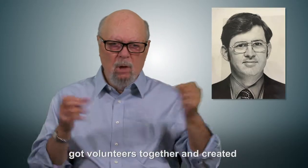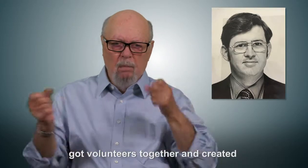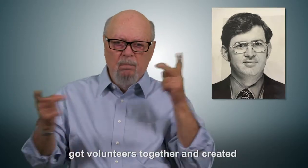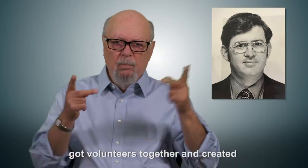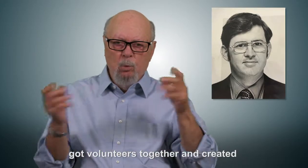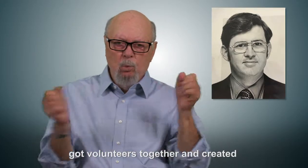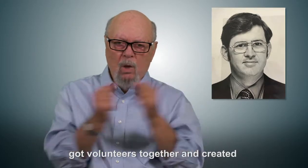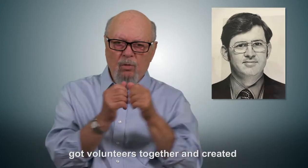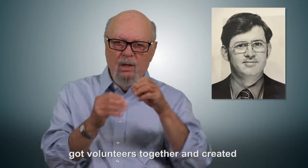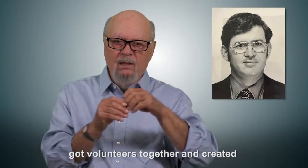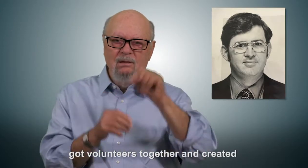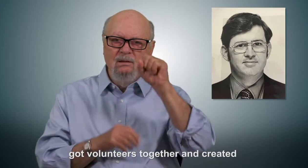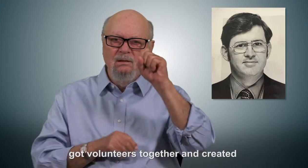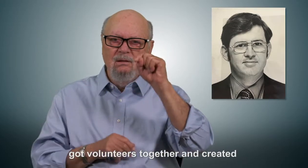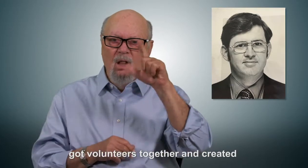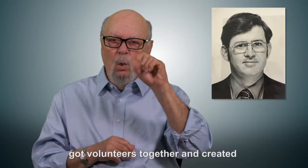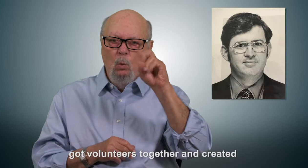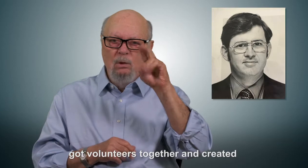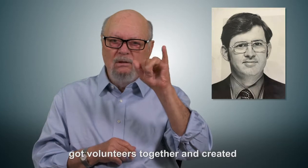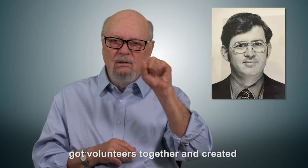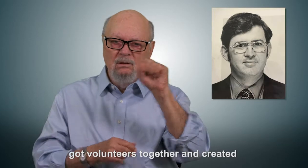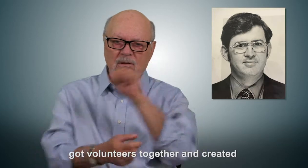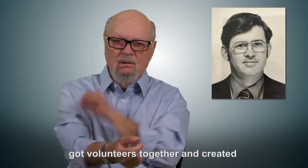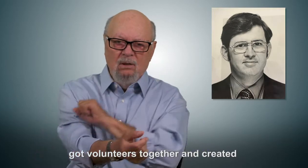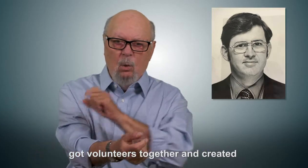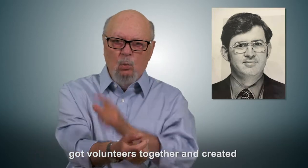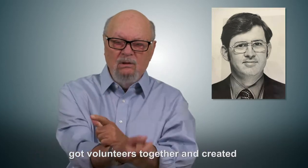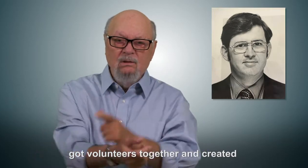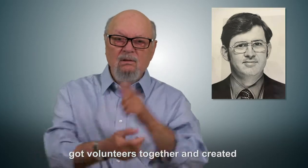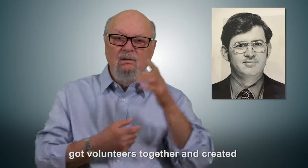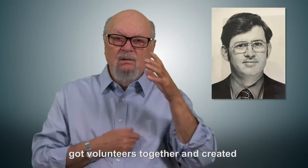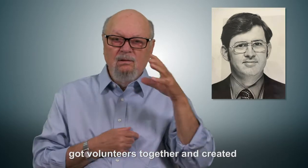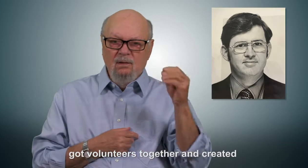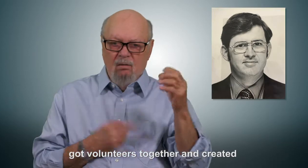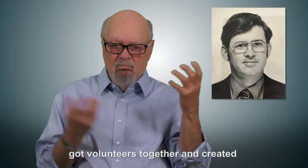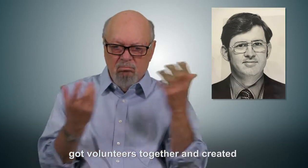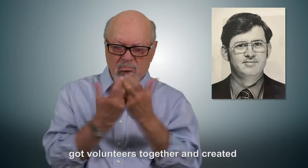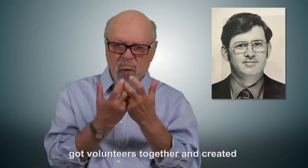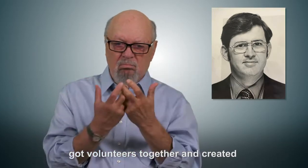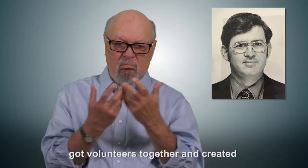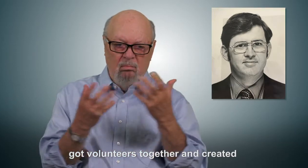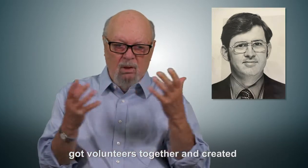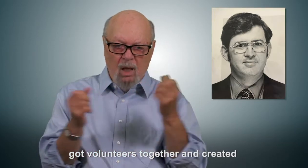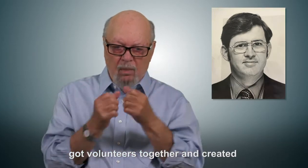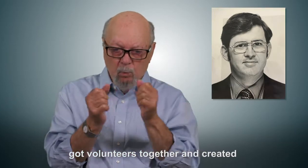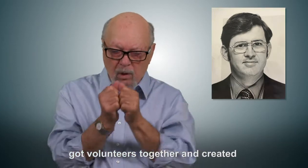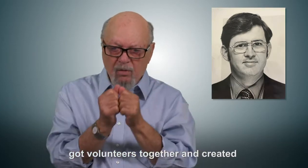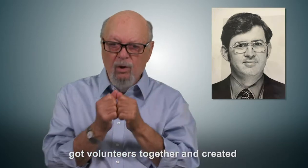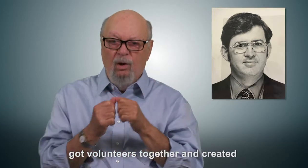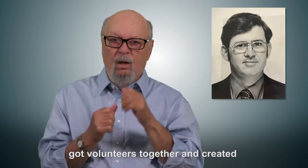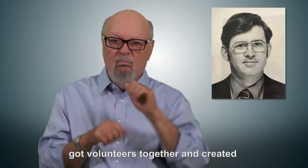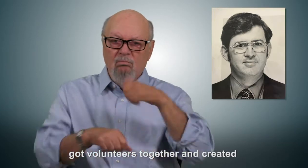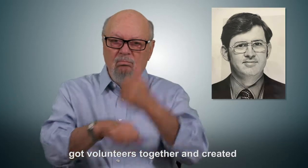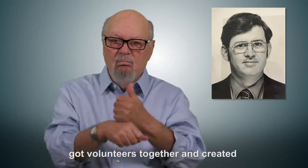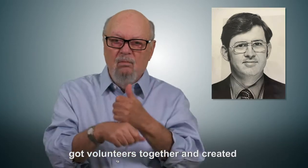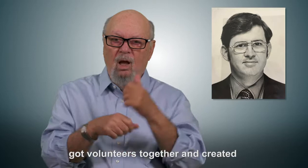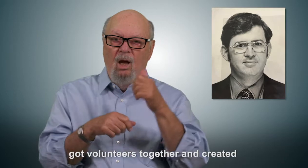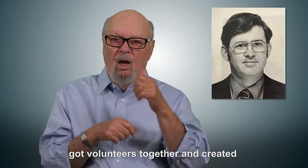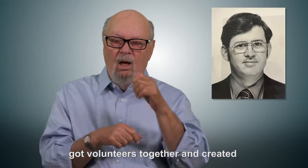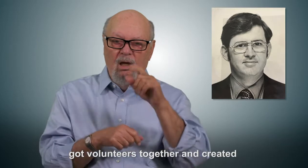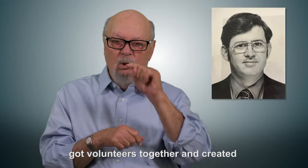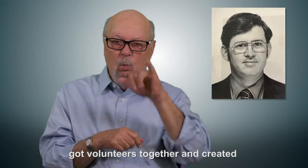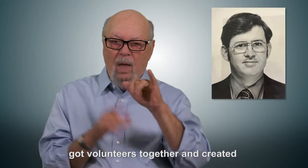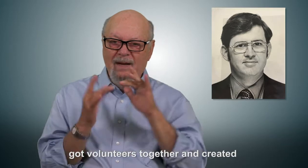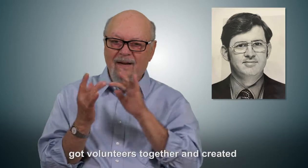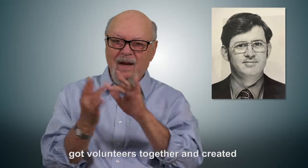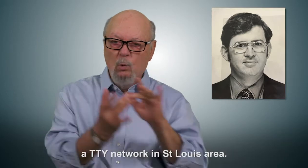a